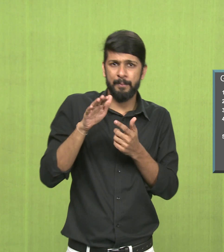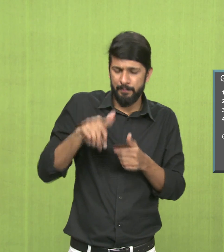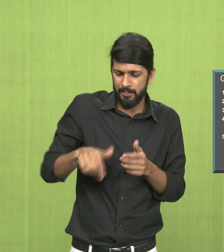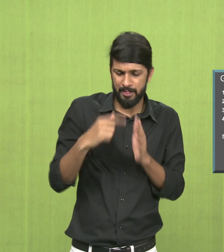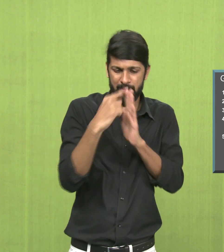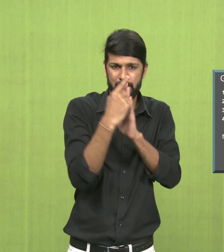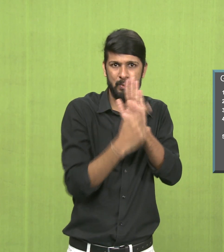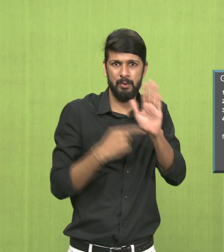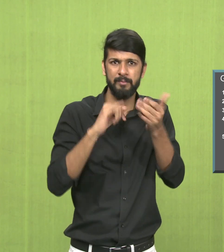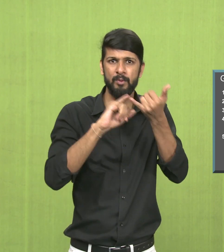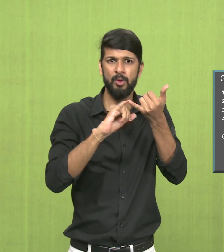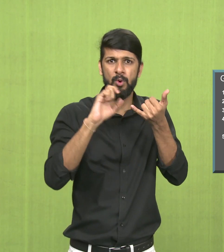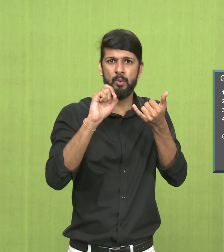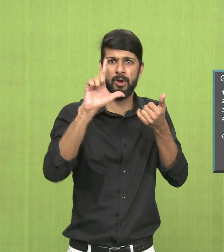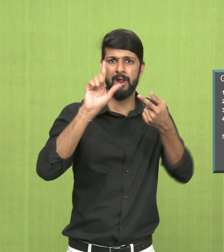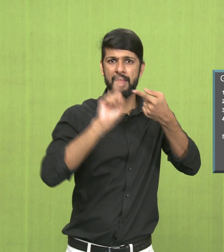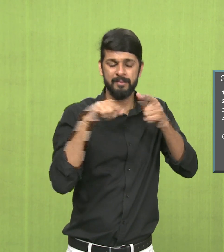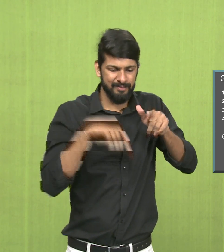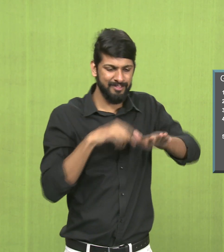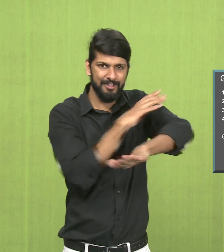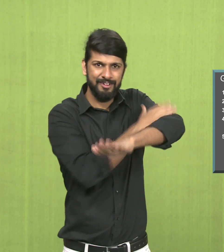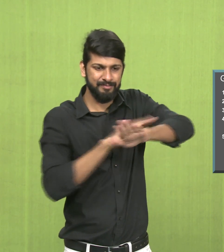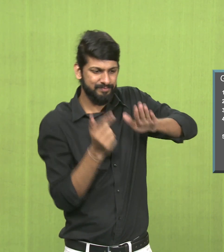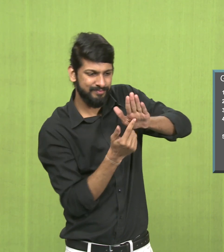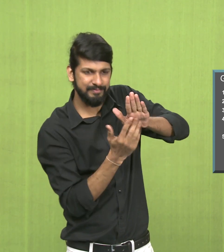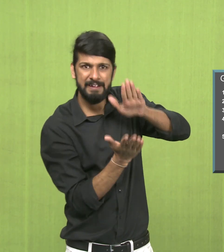On the other side, the bear and the tiger